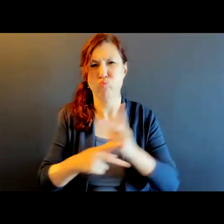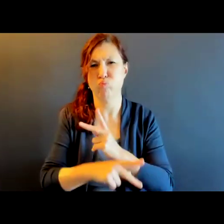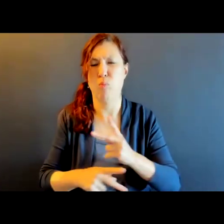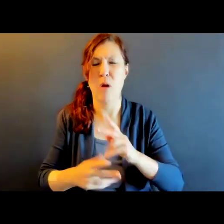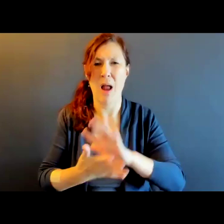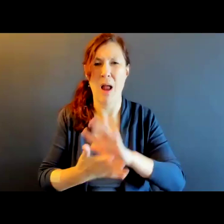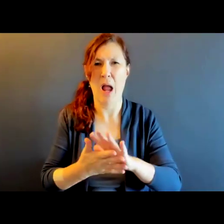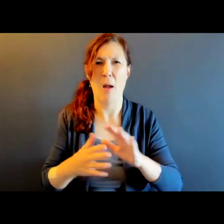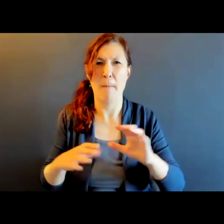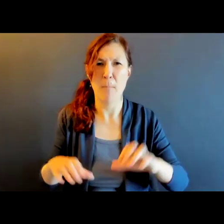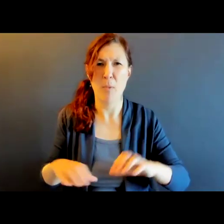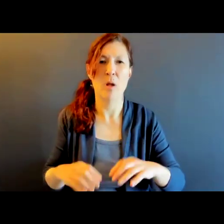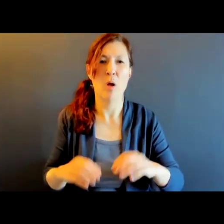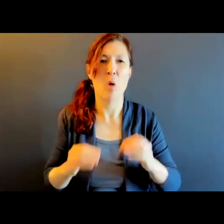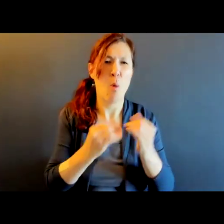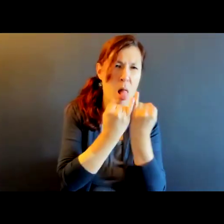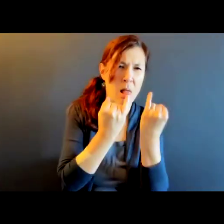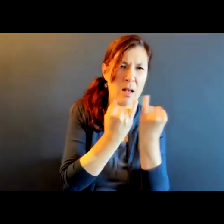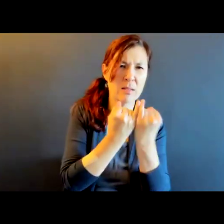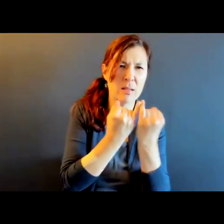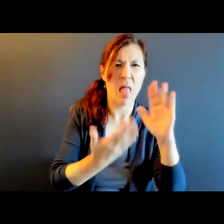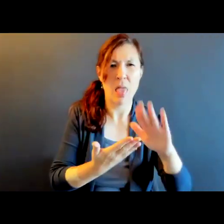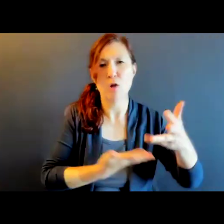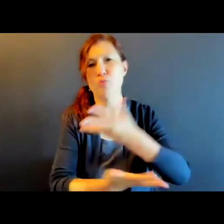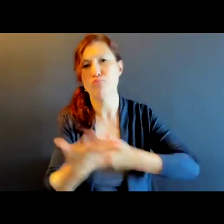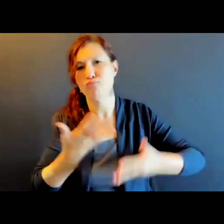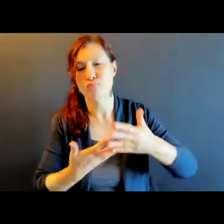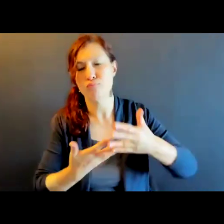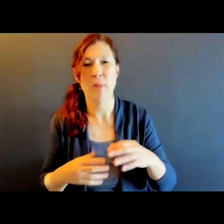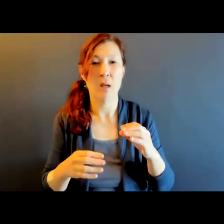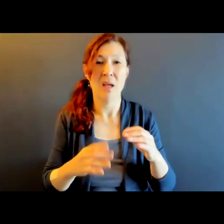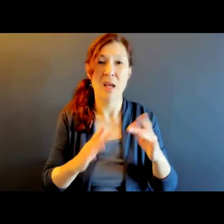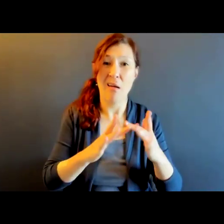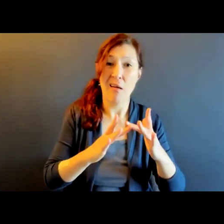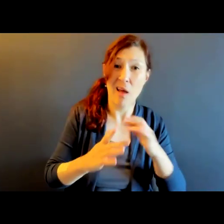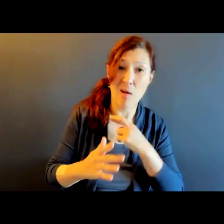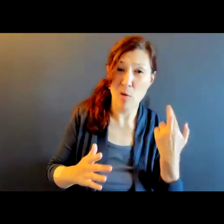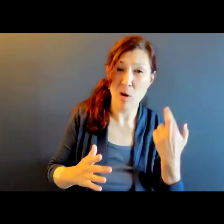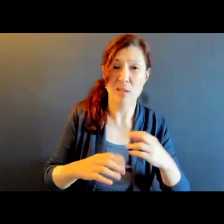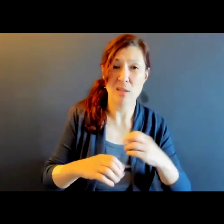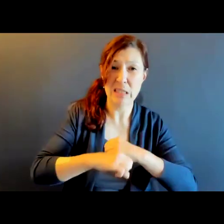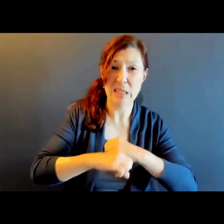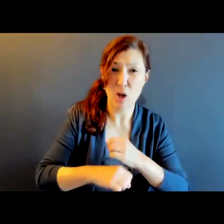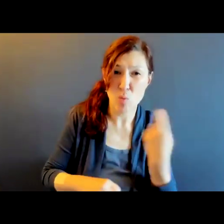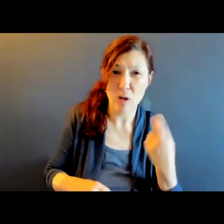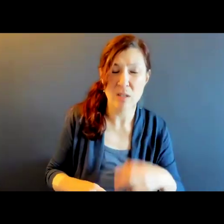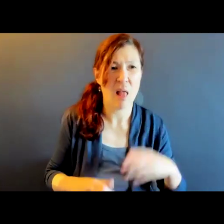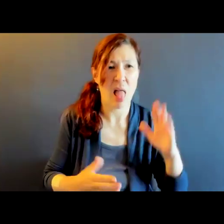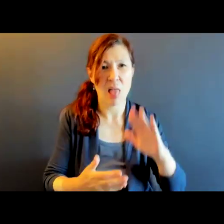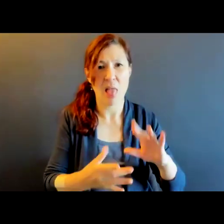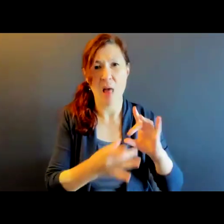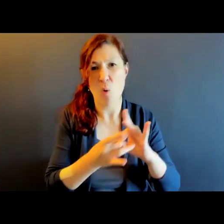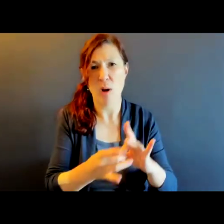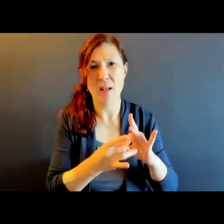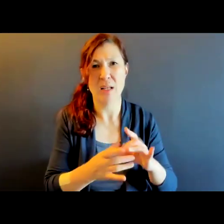social isolation due to decreased face-to-face interactions, cybersecurity risks, privacy violations, diminished coordination skills, and